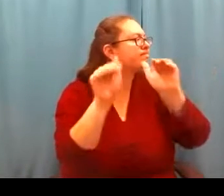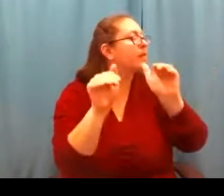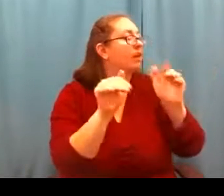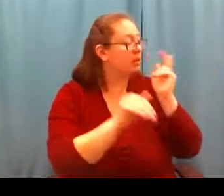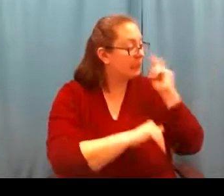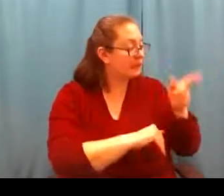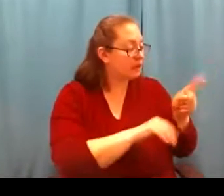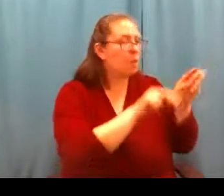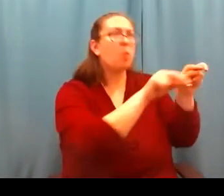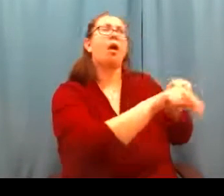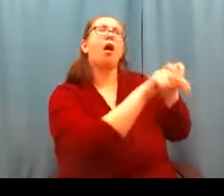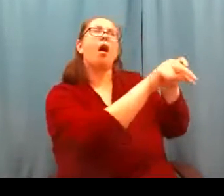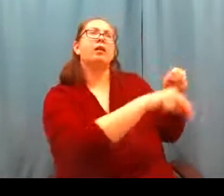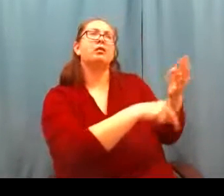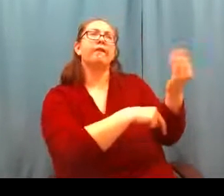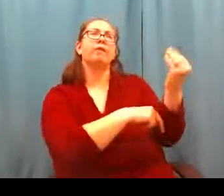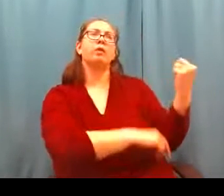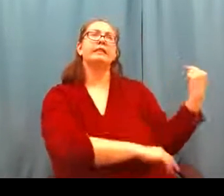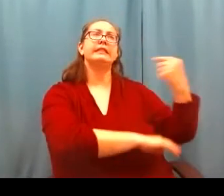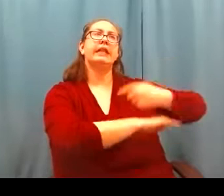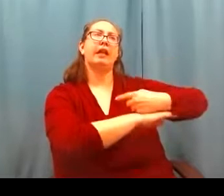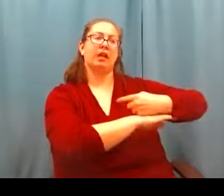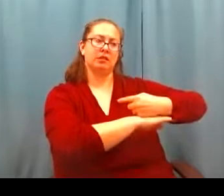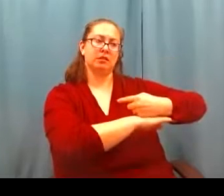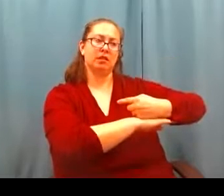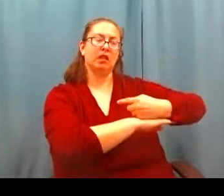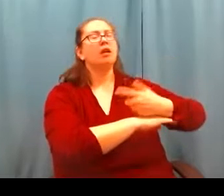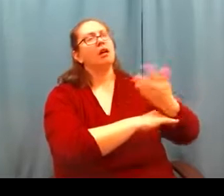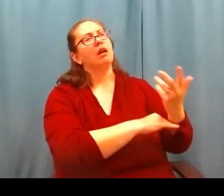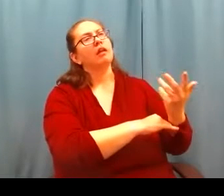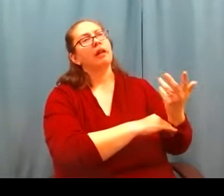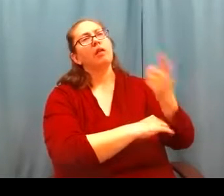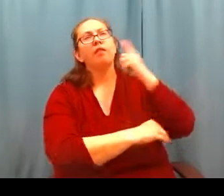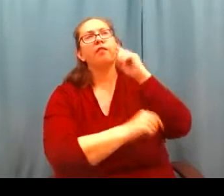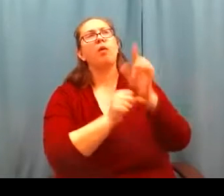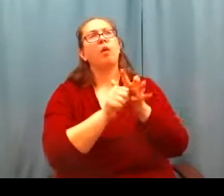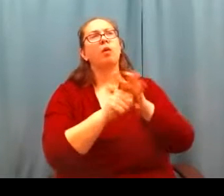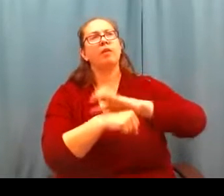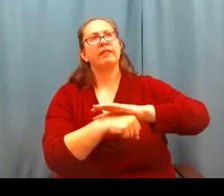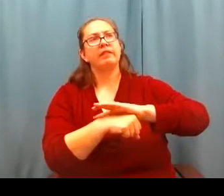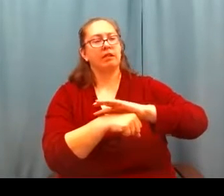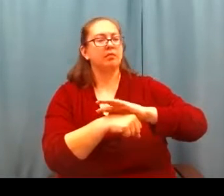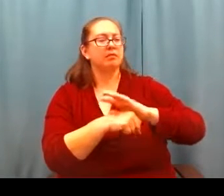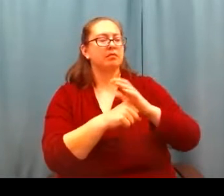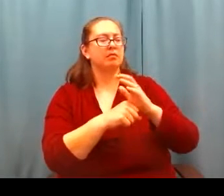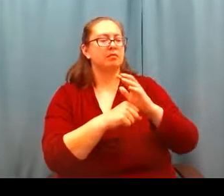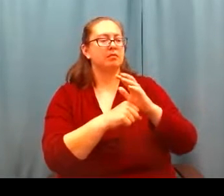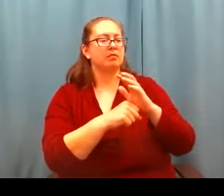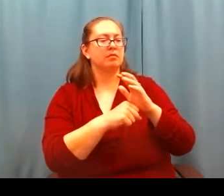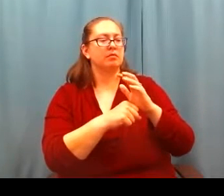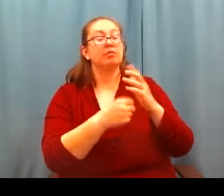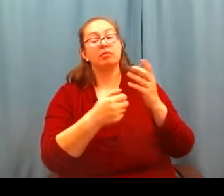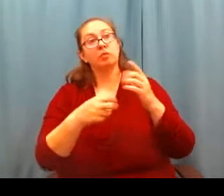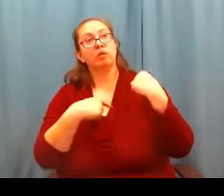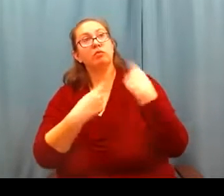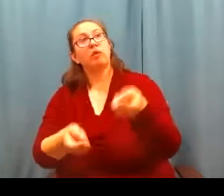period of monitoring looks very different now than it did before COVID-19. At this point, the health department has worked with